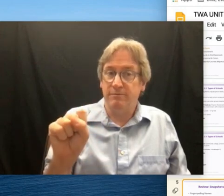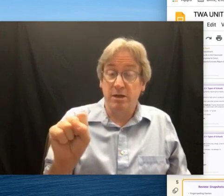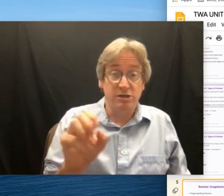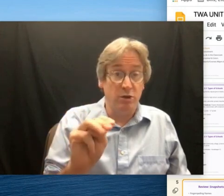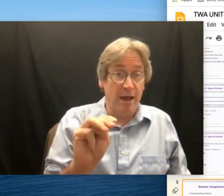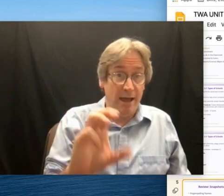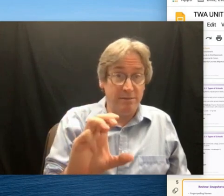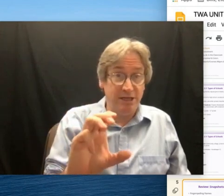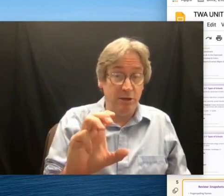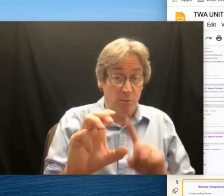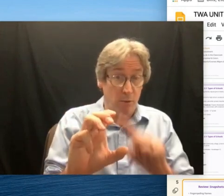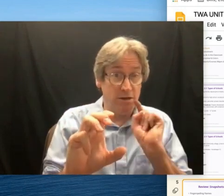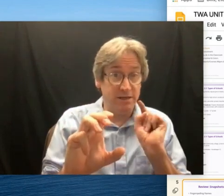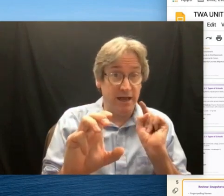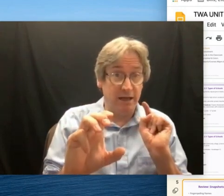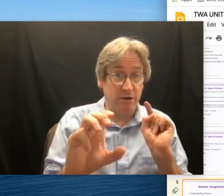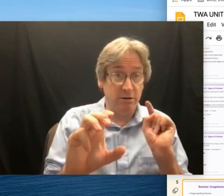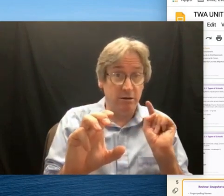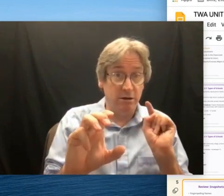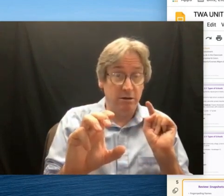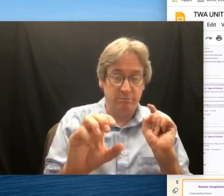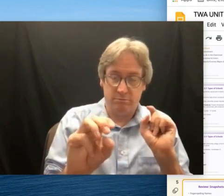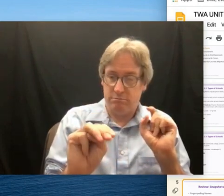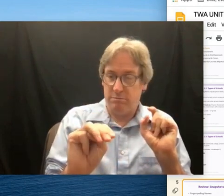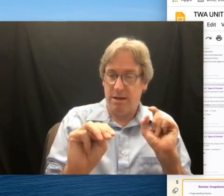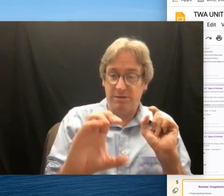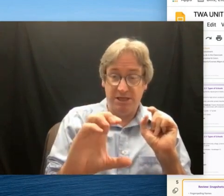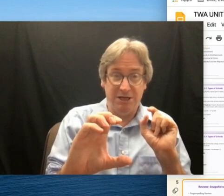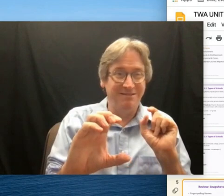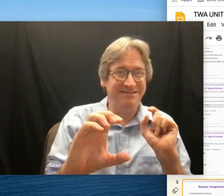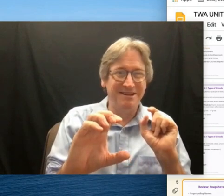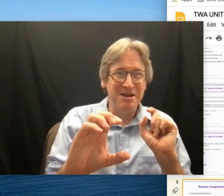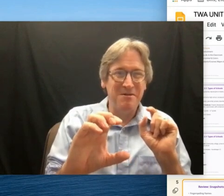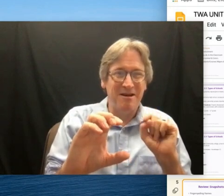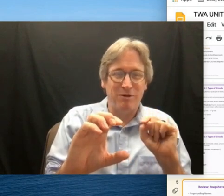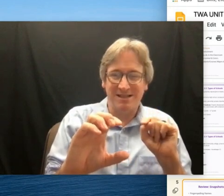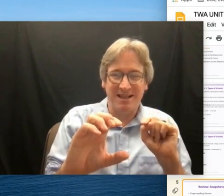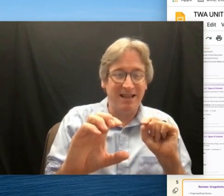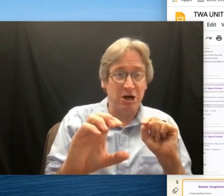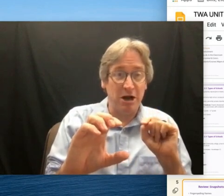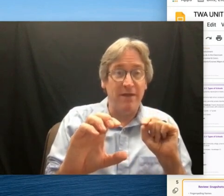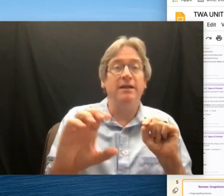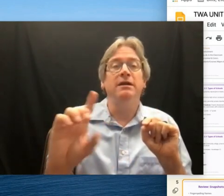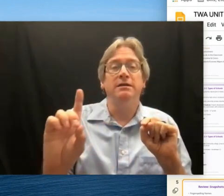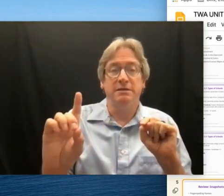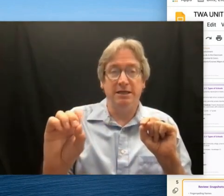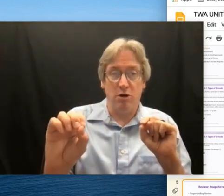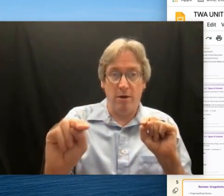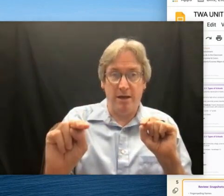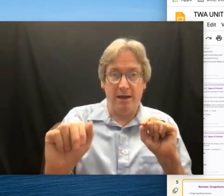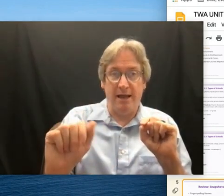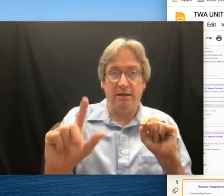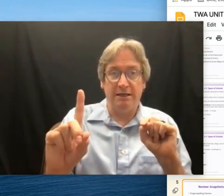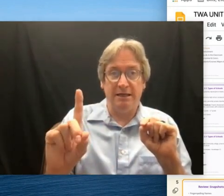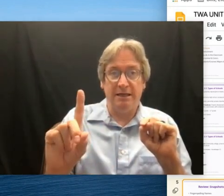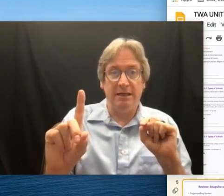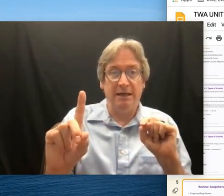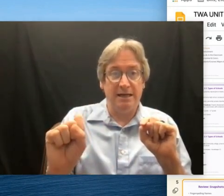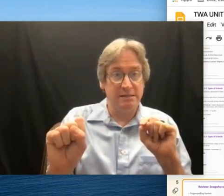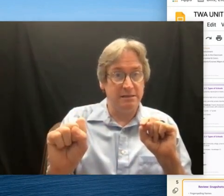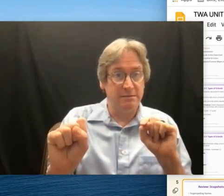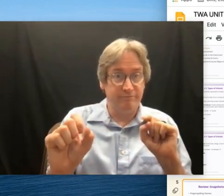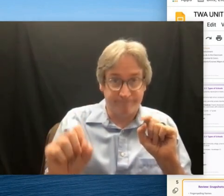McDonald's. So MC, pause on that letter, MC, pause on that letter, and then